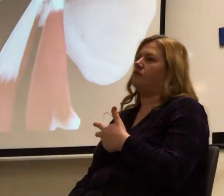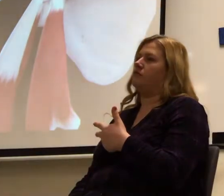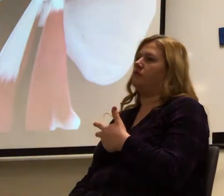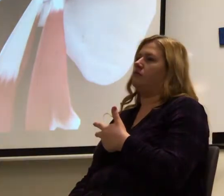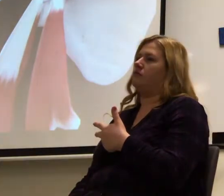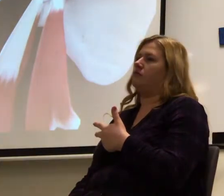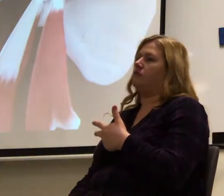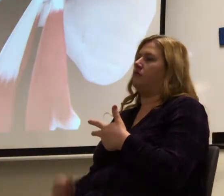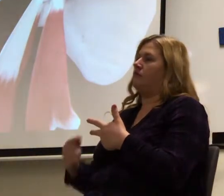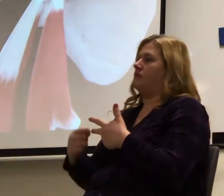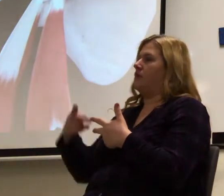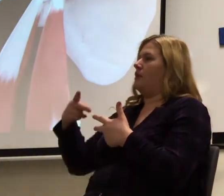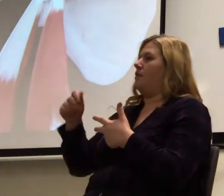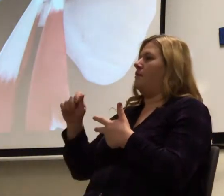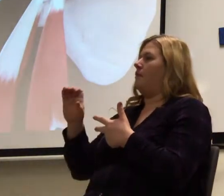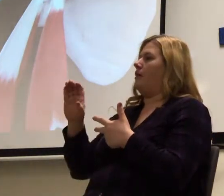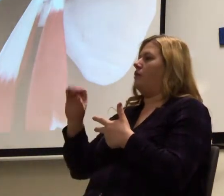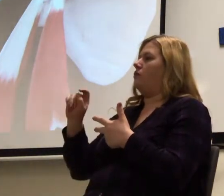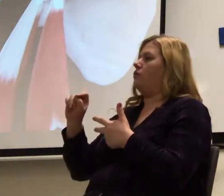And the pectoralis minor.